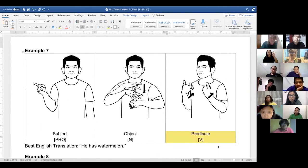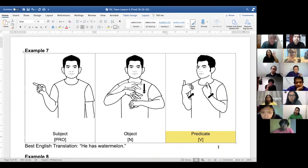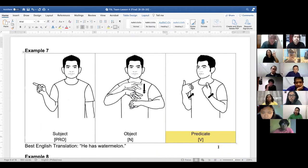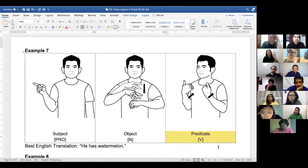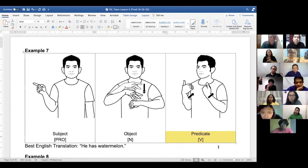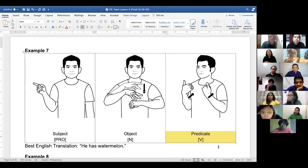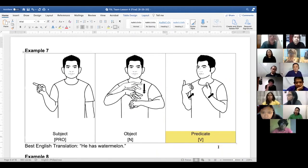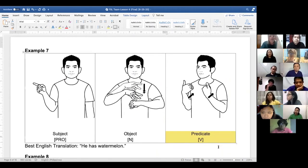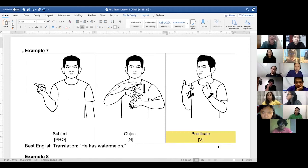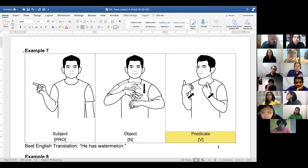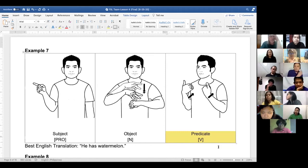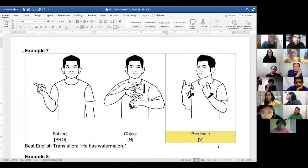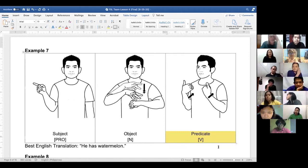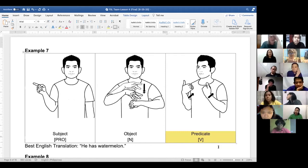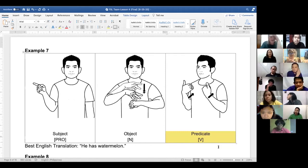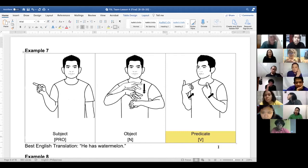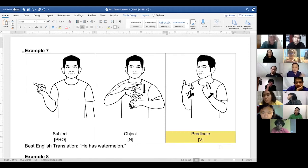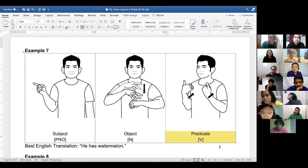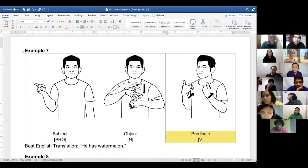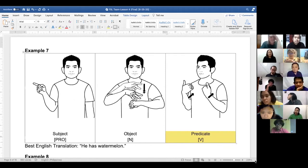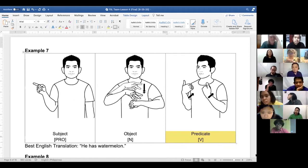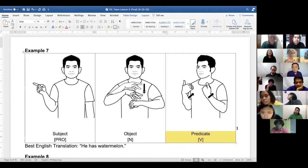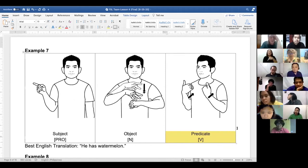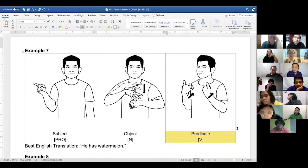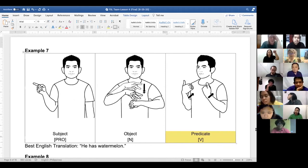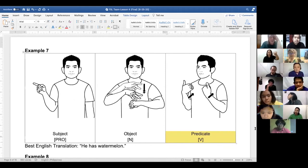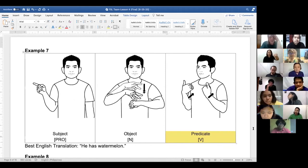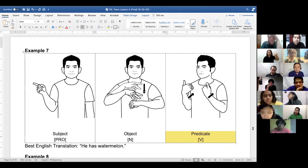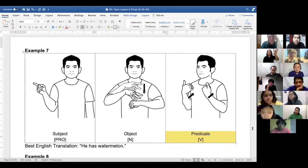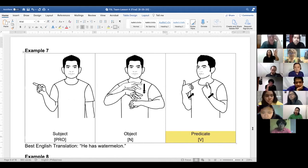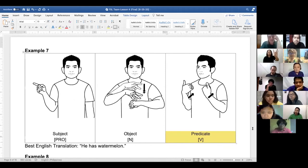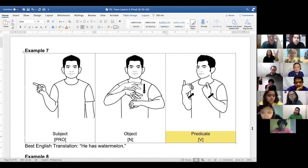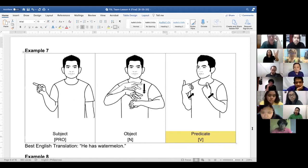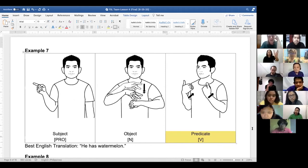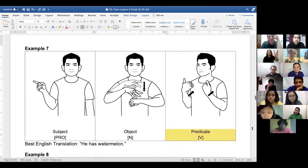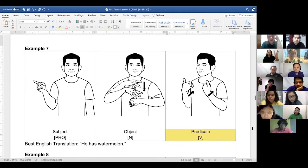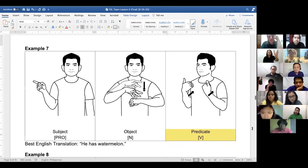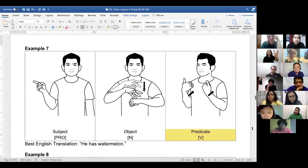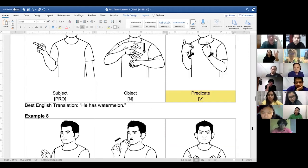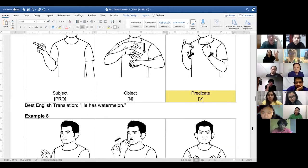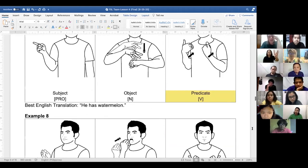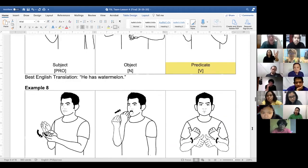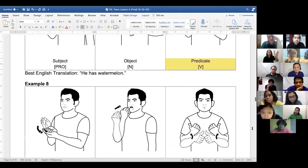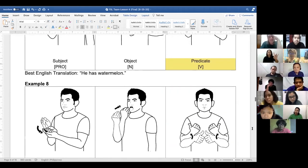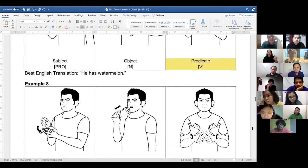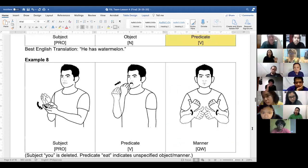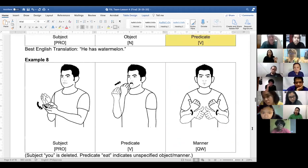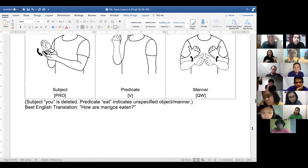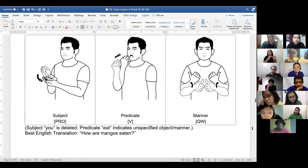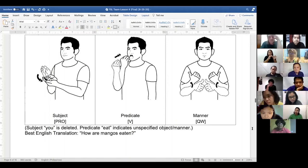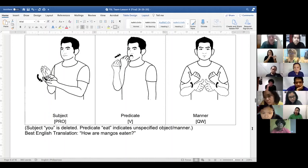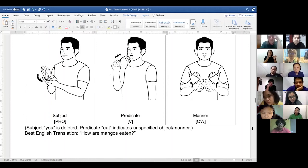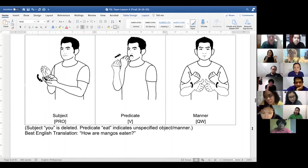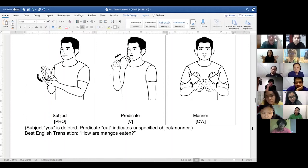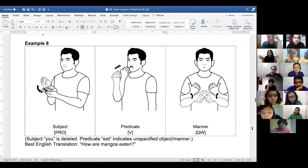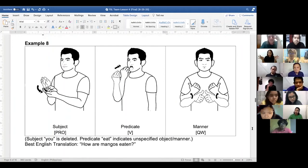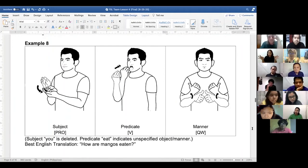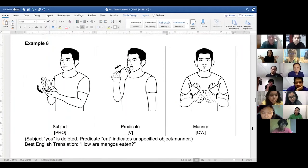Okay, now go to number 8. Is the grammar in number 8 correct?